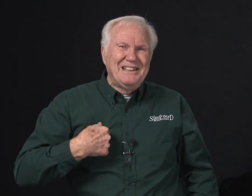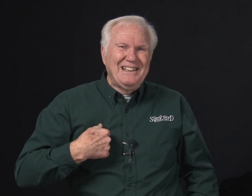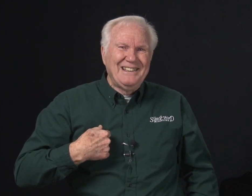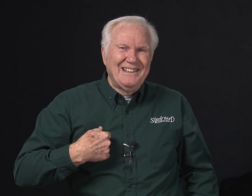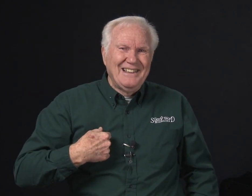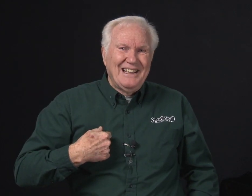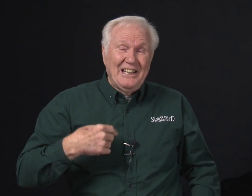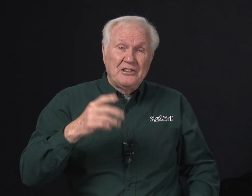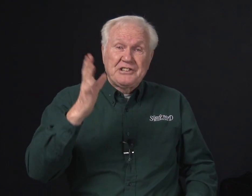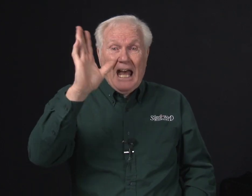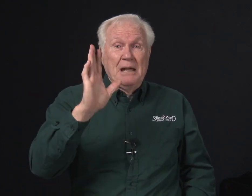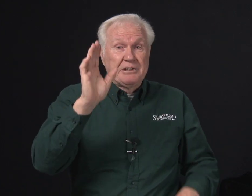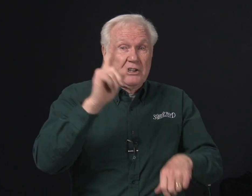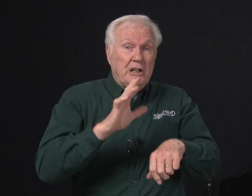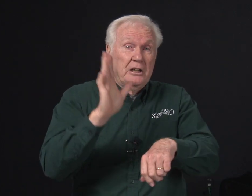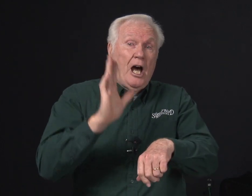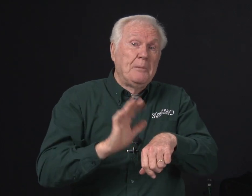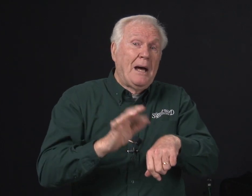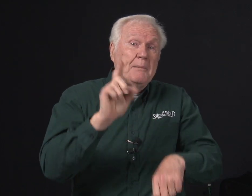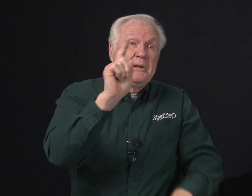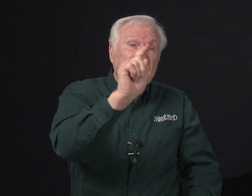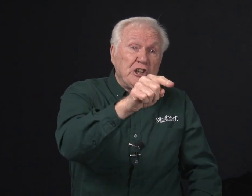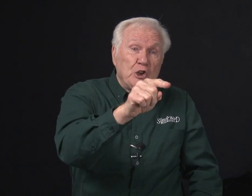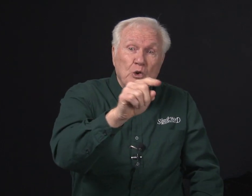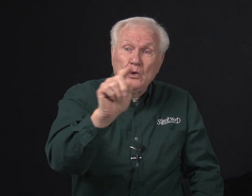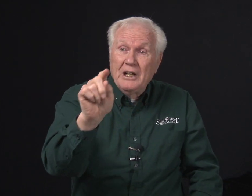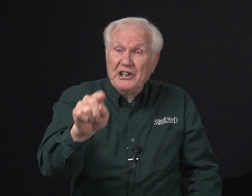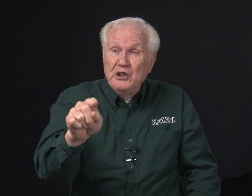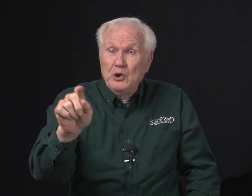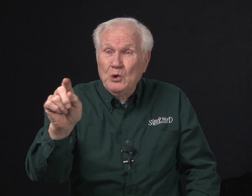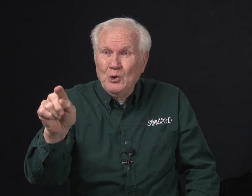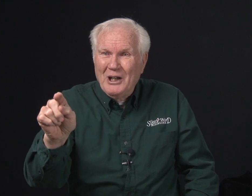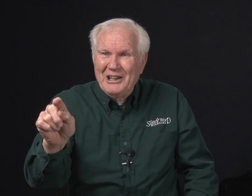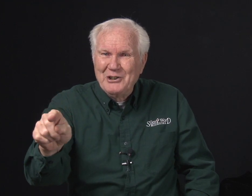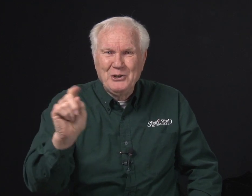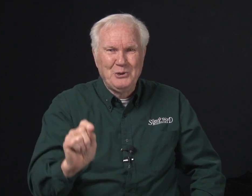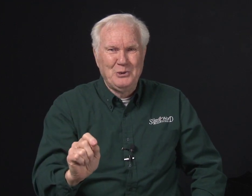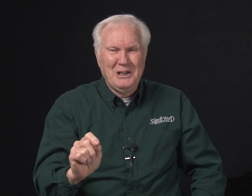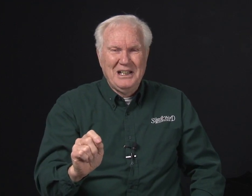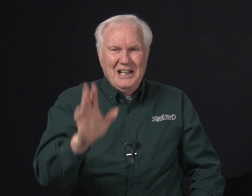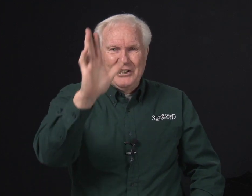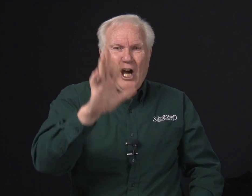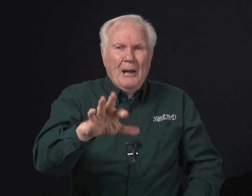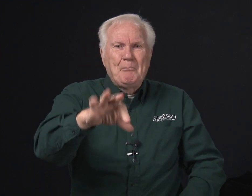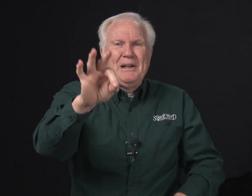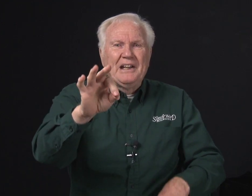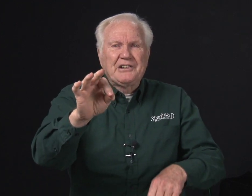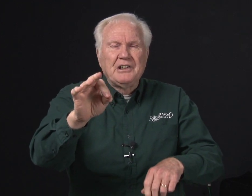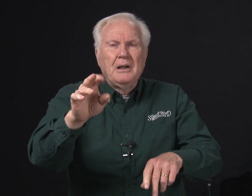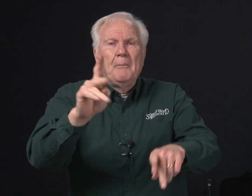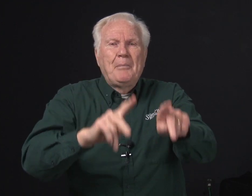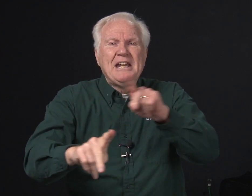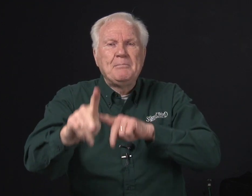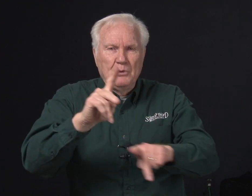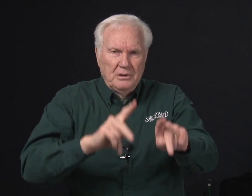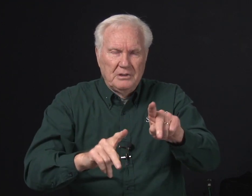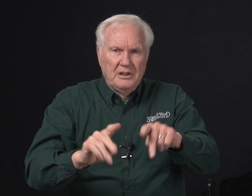me, and there's times that God might pick you and you and you. God picks people to